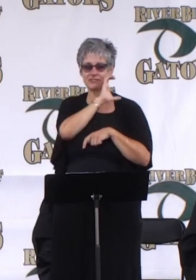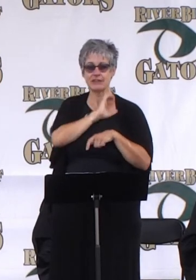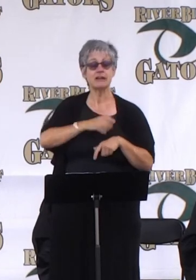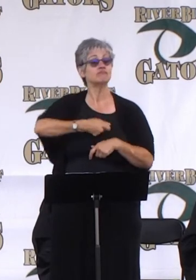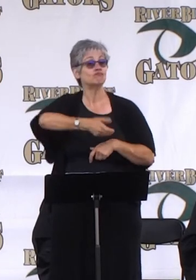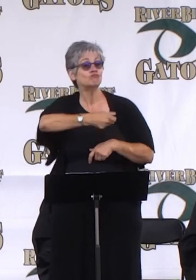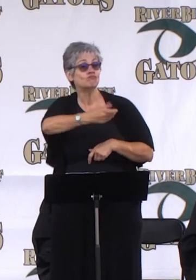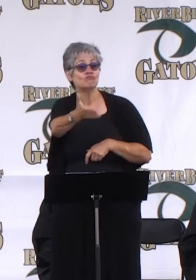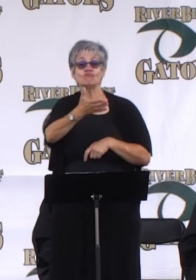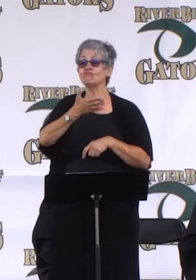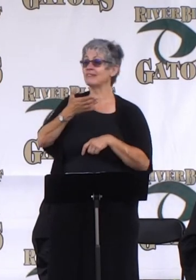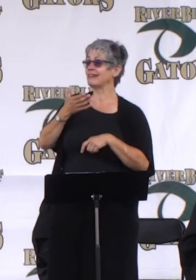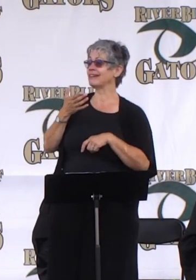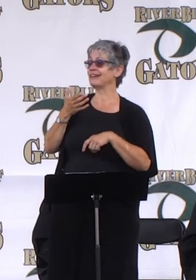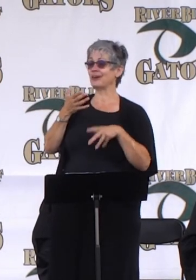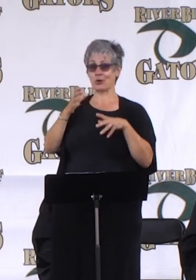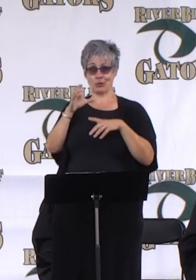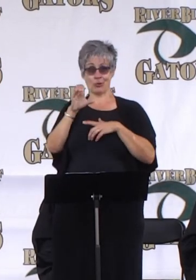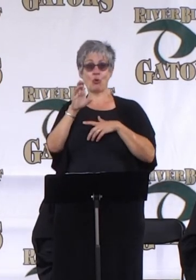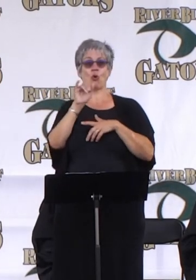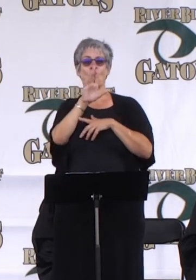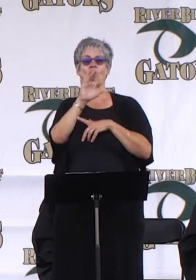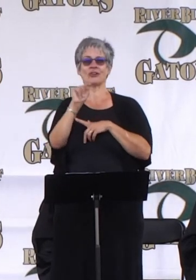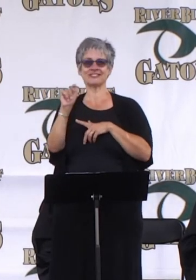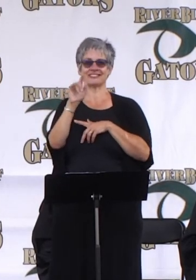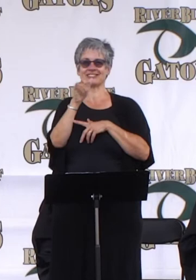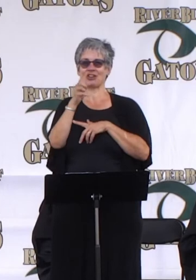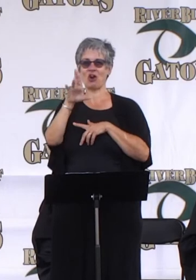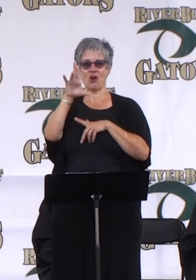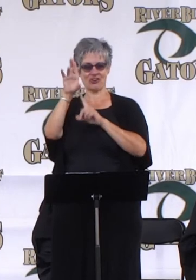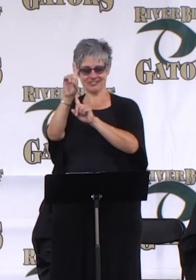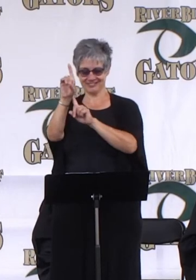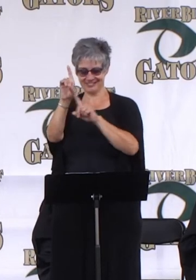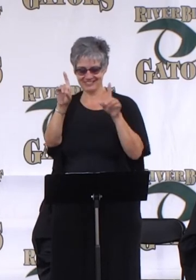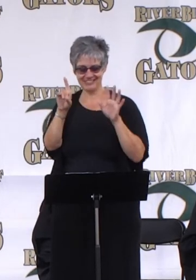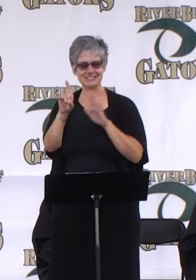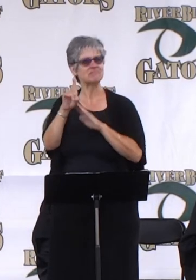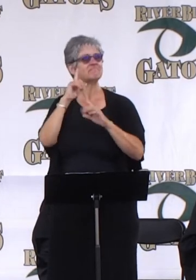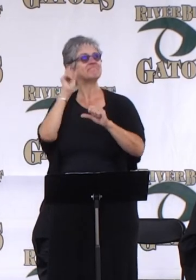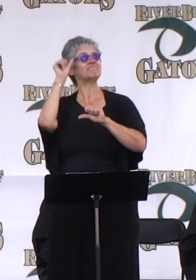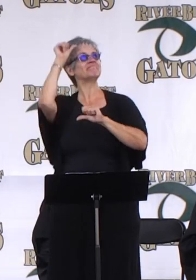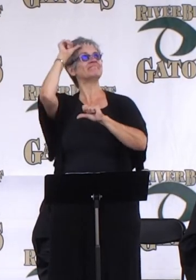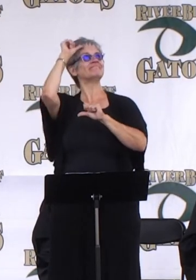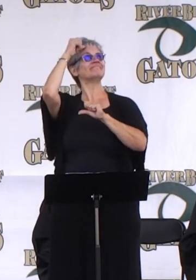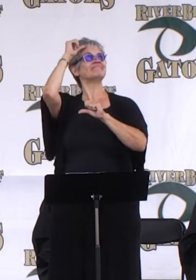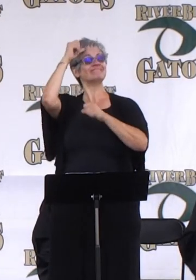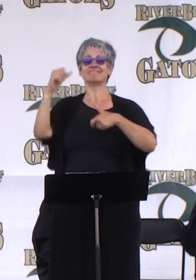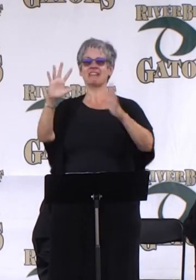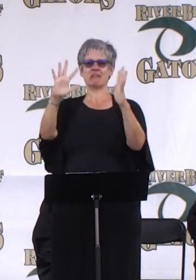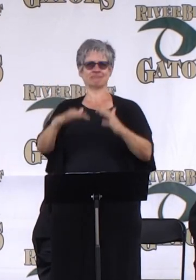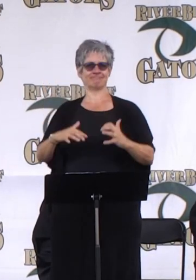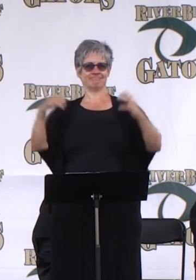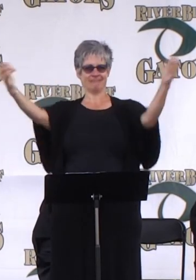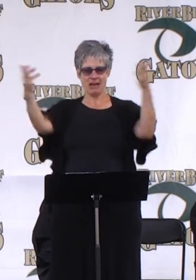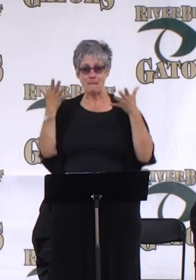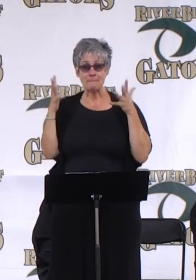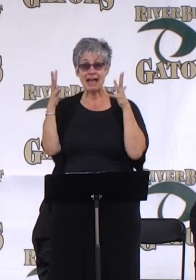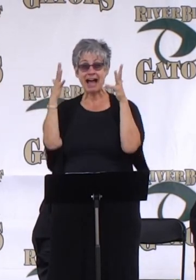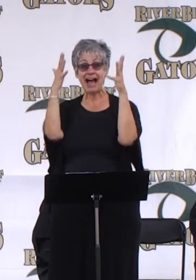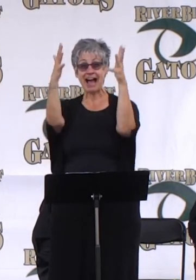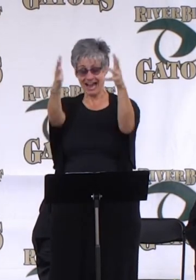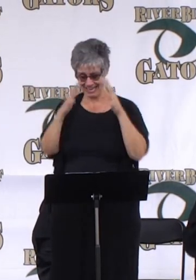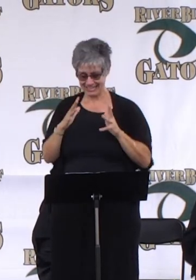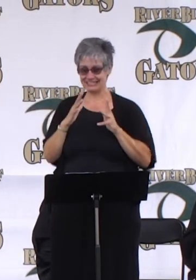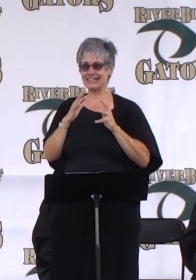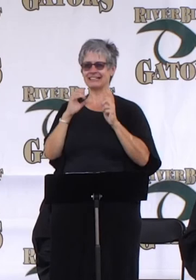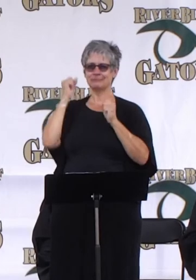many years. We have cheered and shouted late into the night from the stands at our sports games. We have celebrated countless wins,